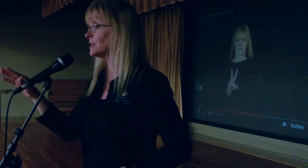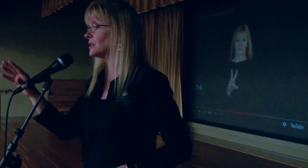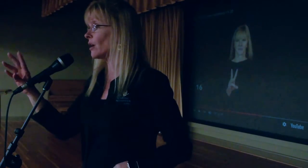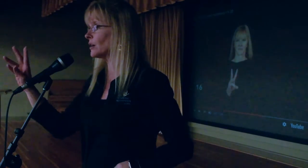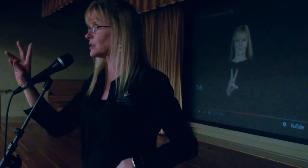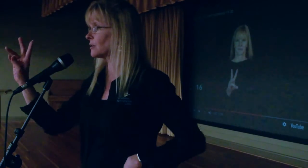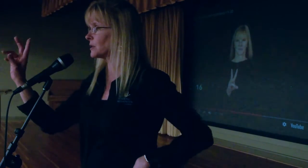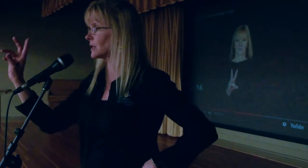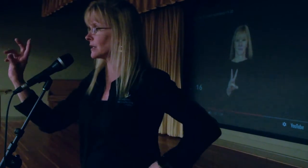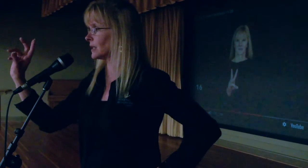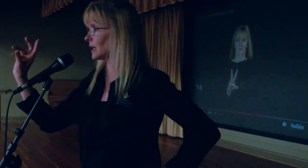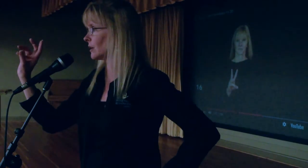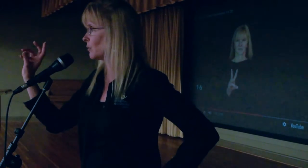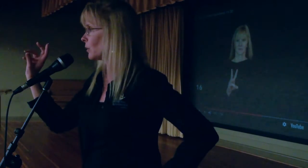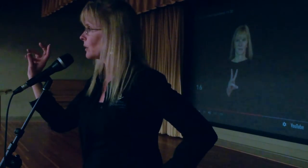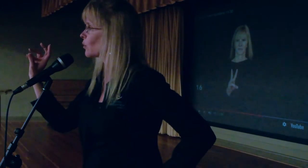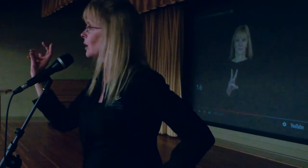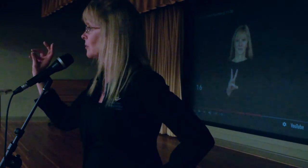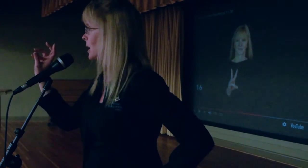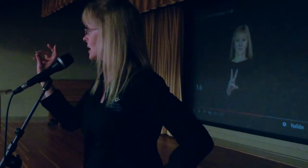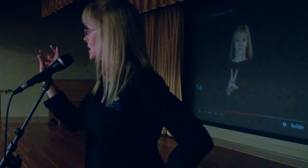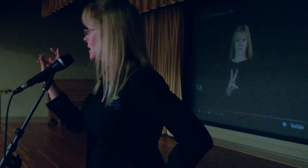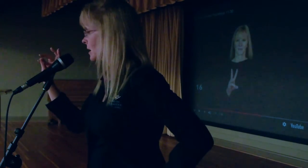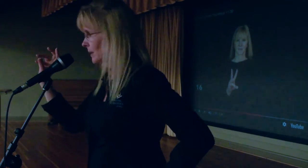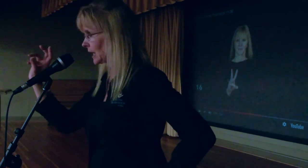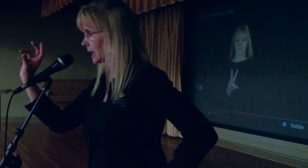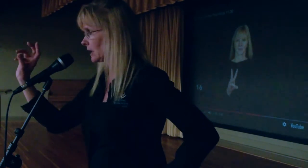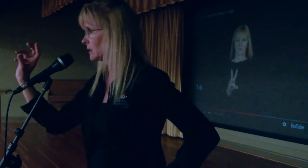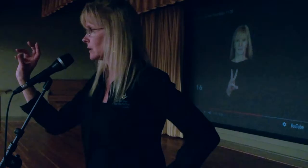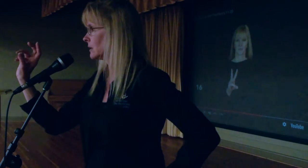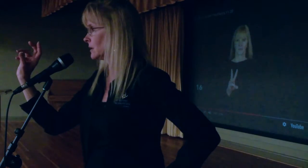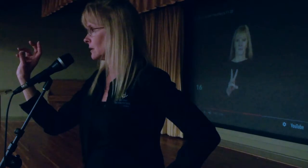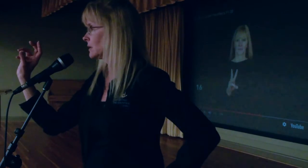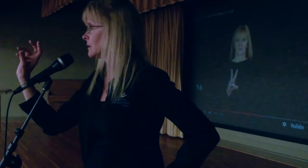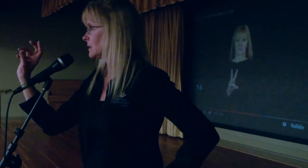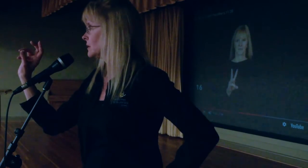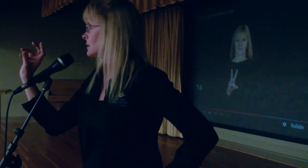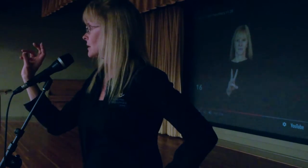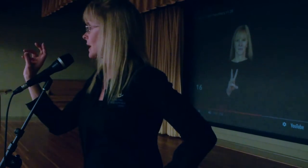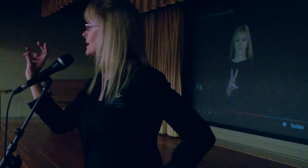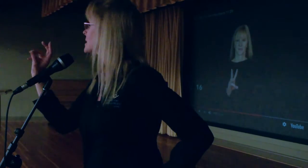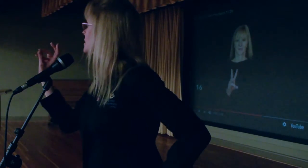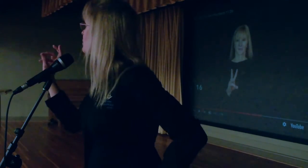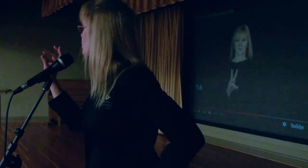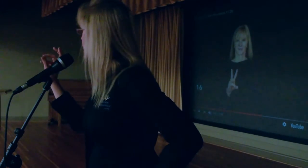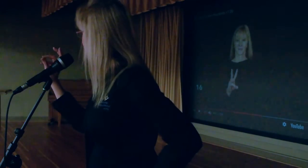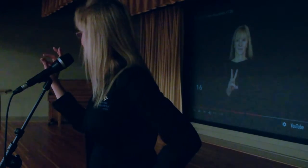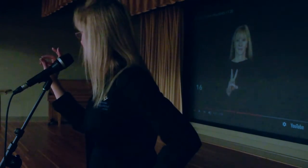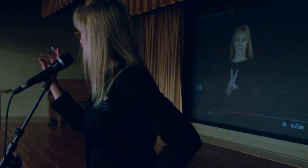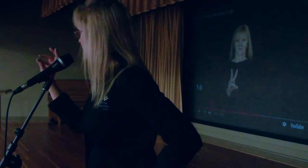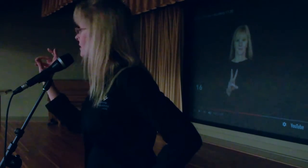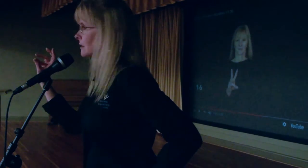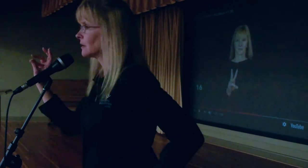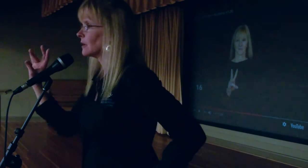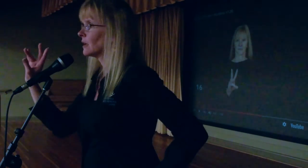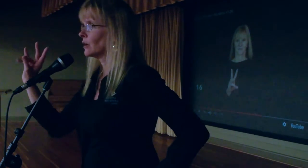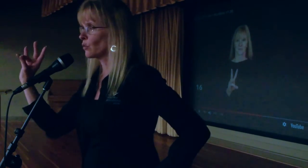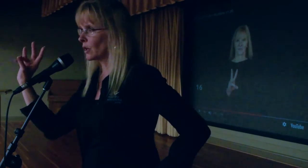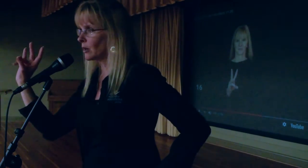is also 16 where we rub the pinky. Okay, it's still movement.